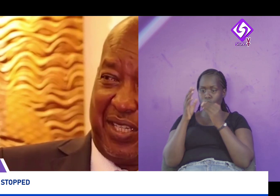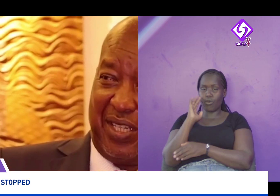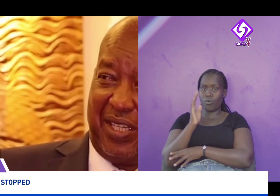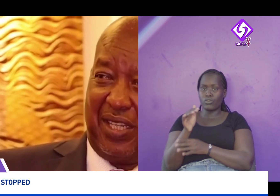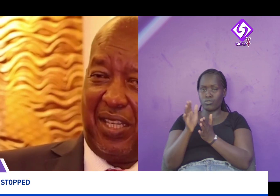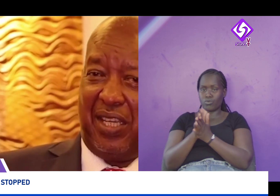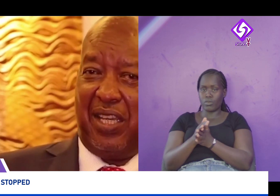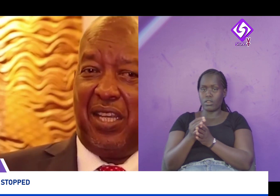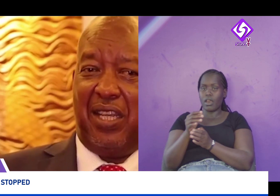MCS.